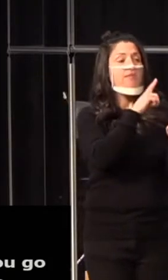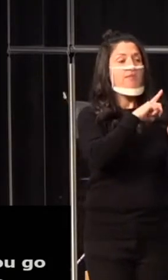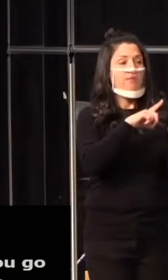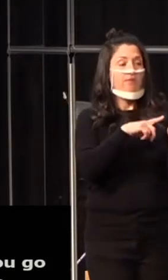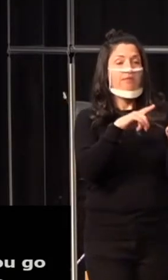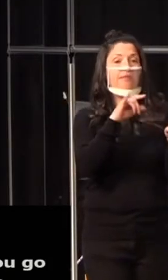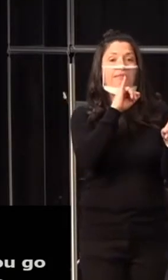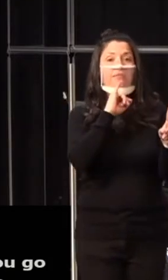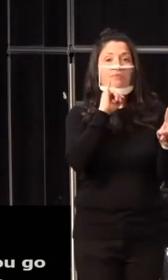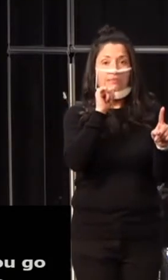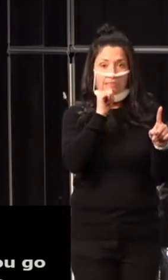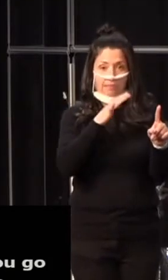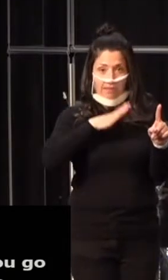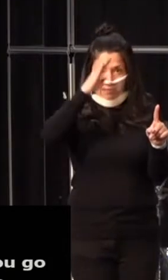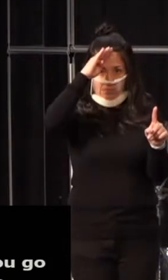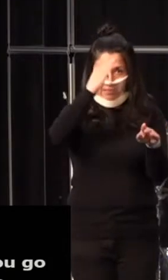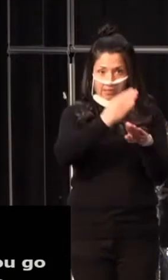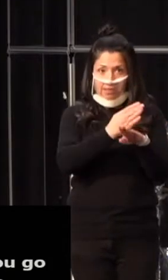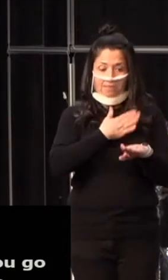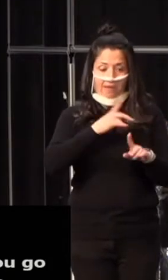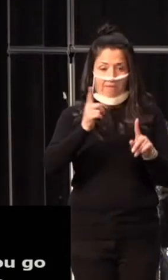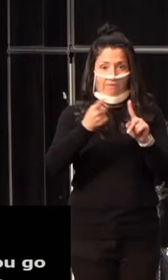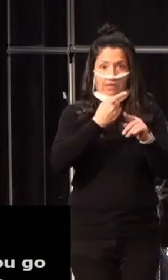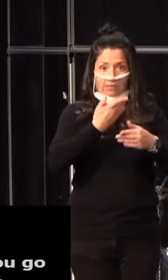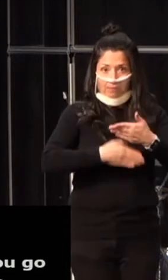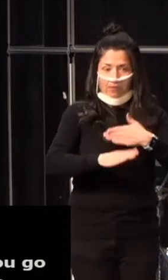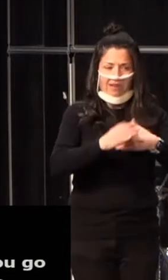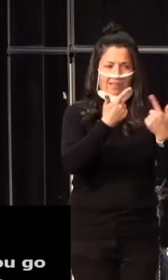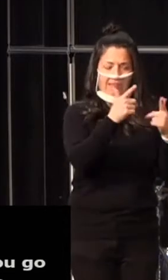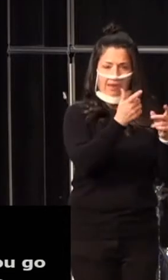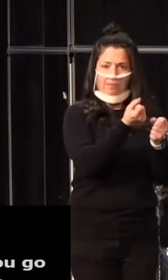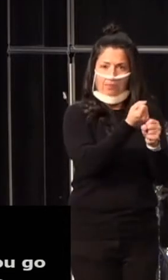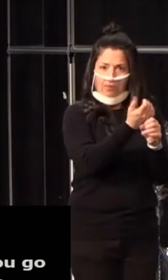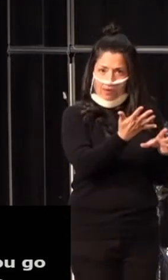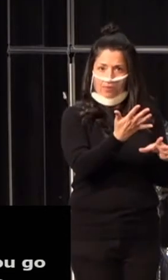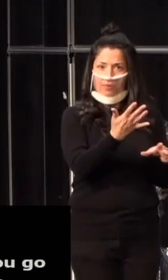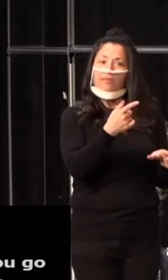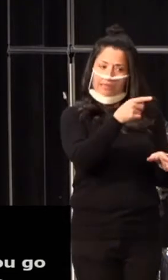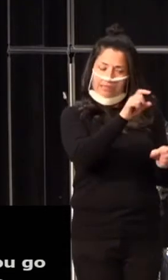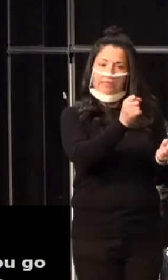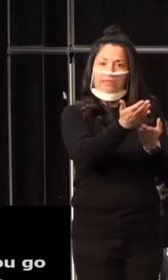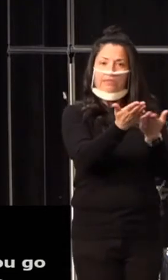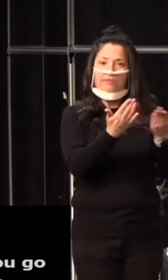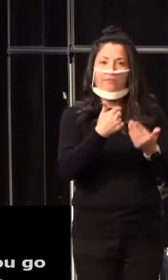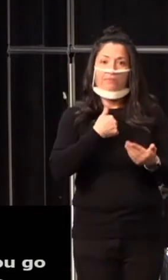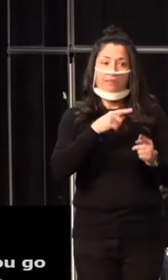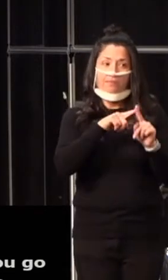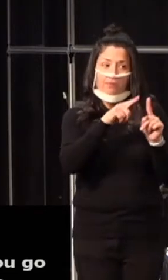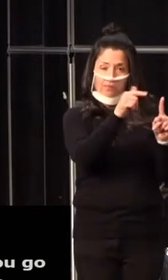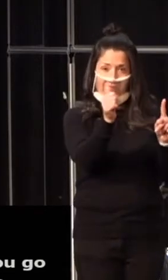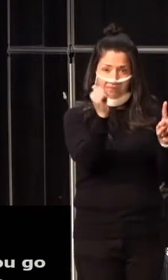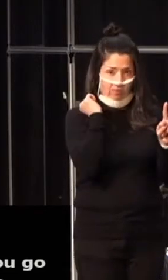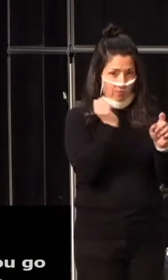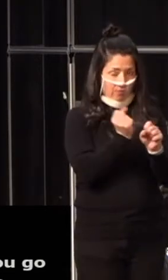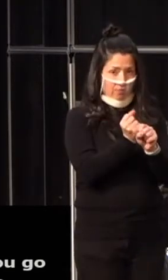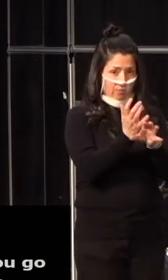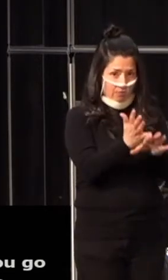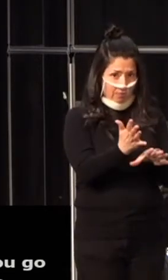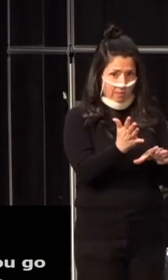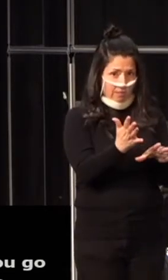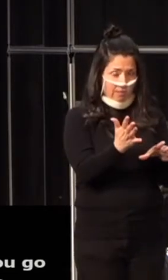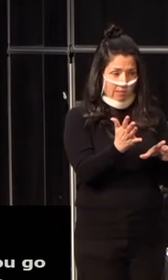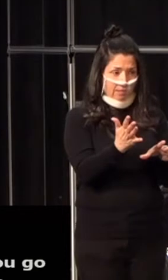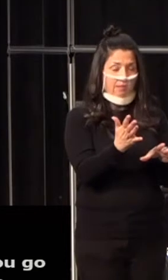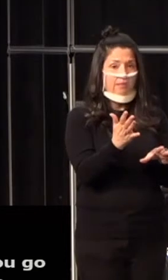firstborn. So I said to you, let my son go that he may serve me. But you have refused to let him go. Behold,